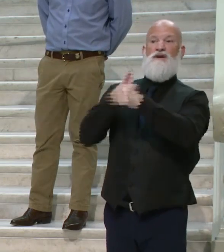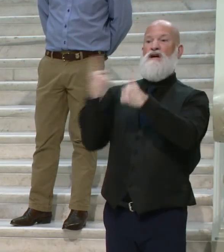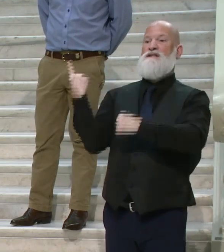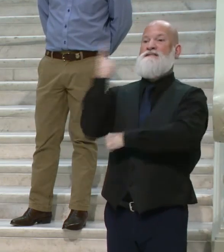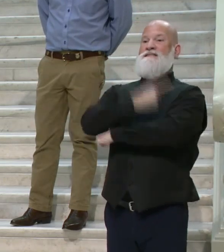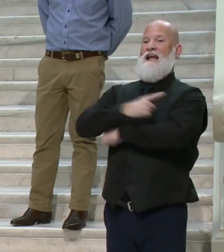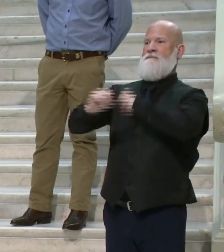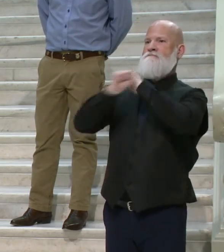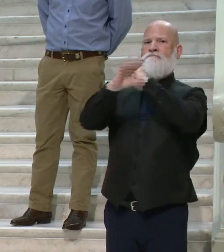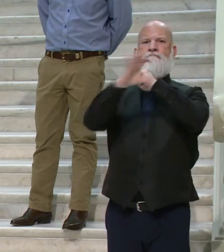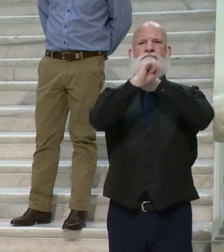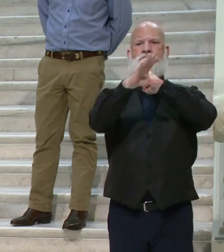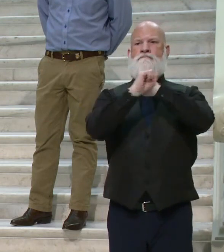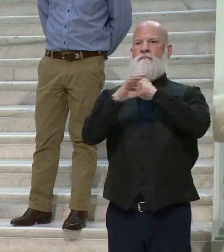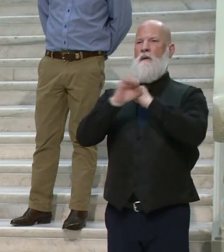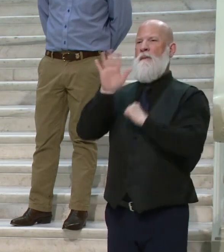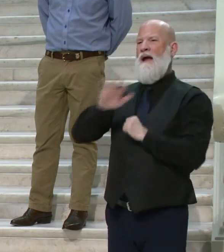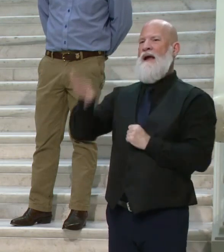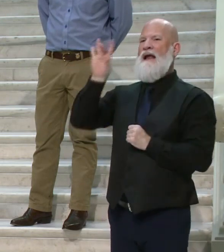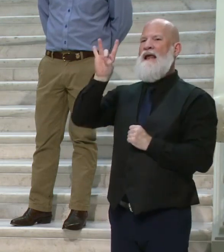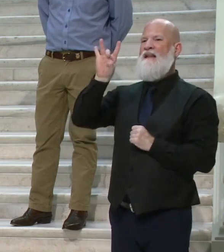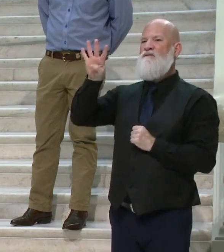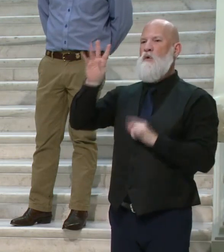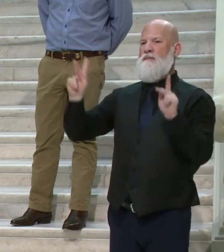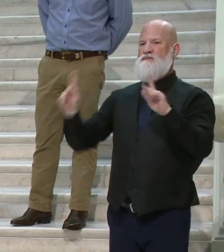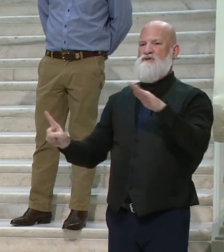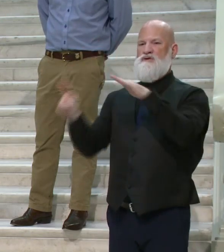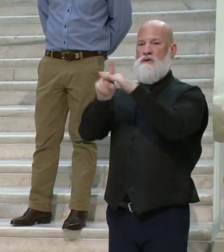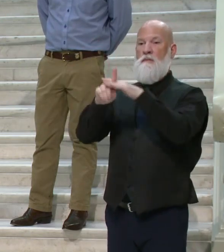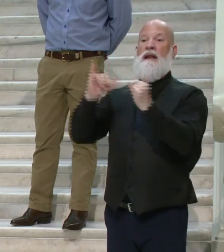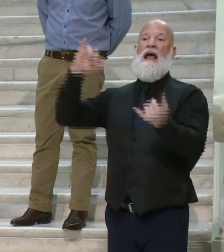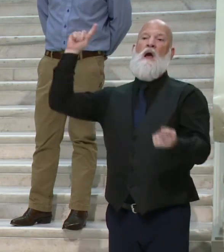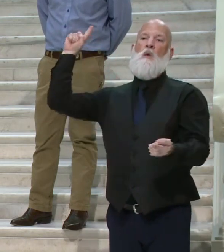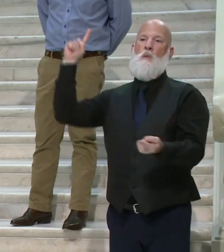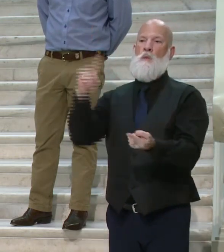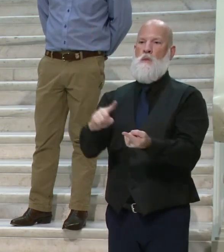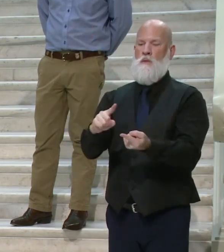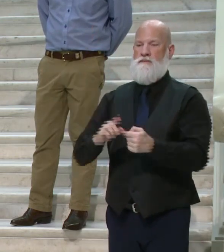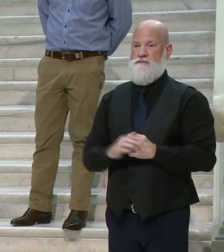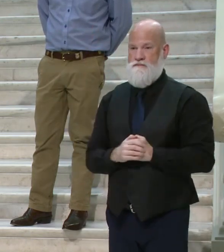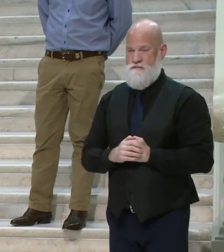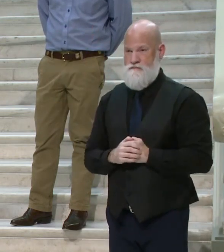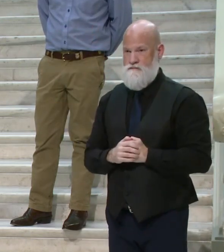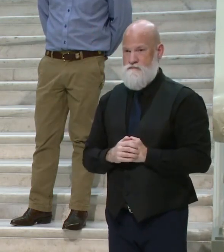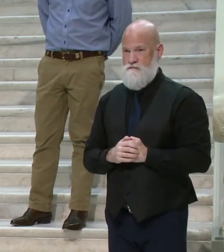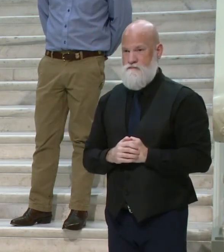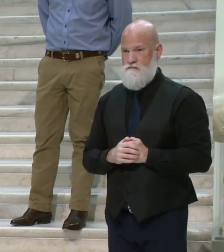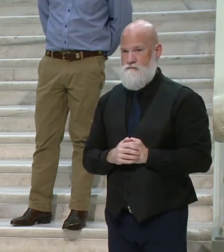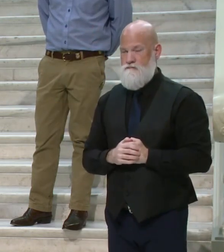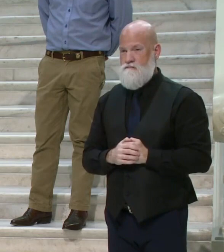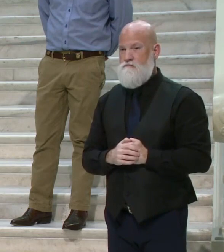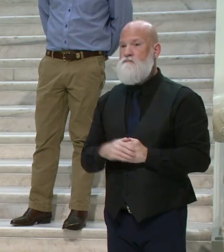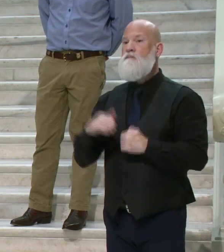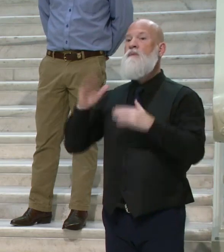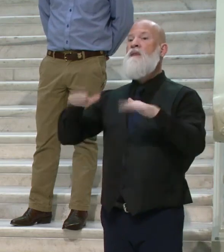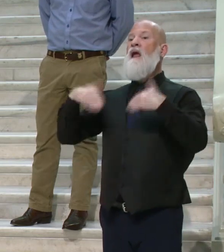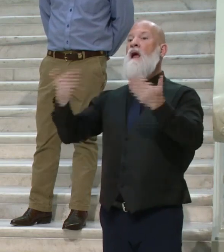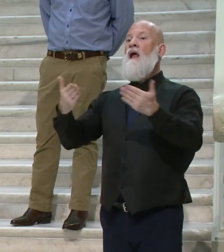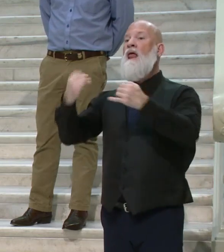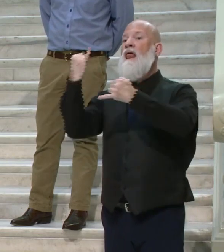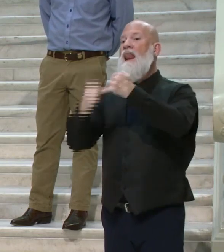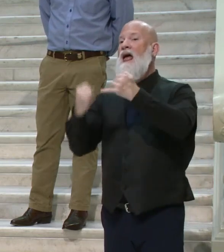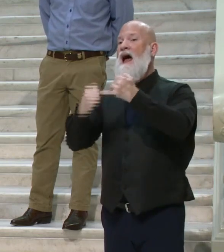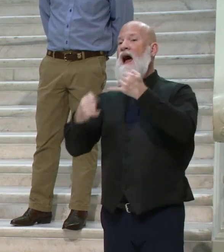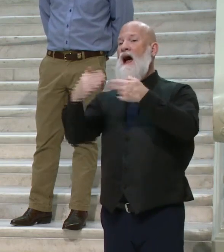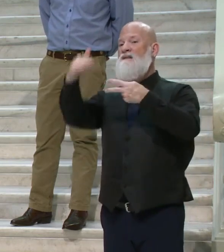84 people come by and get a test, and it's dwindled since that point. And I finished up just across the street over